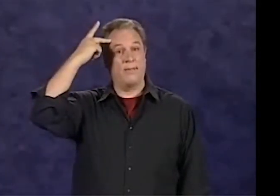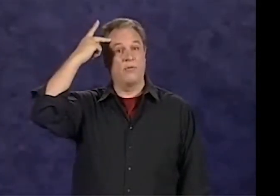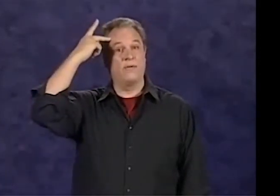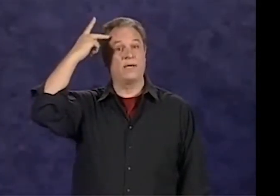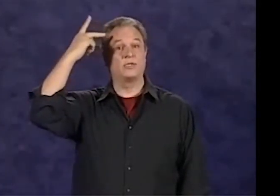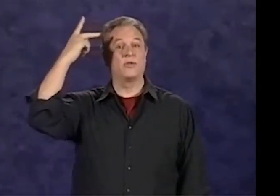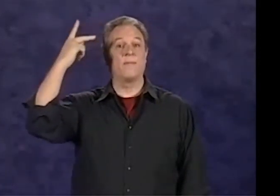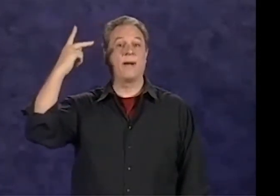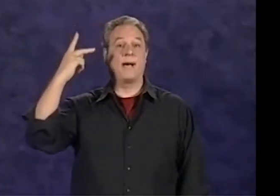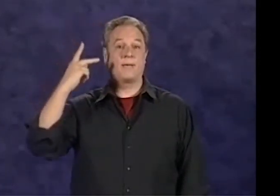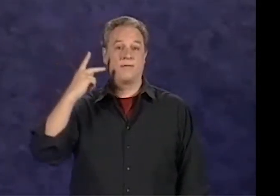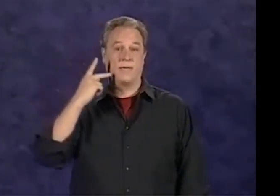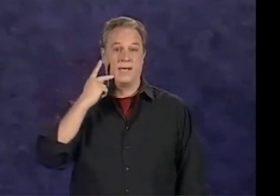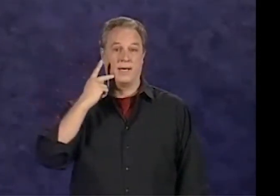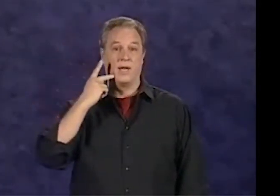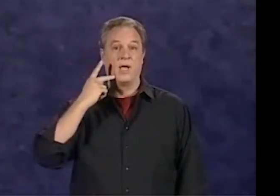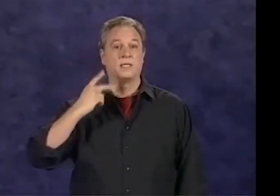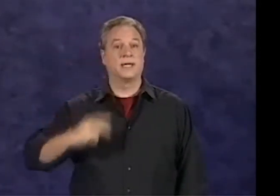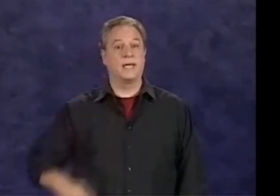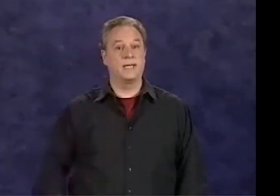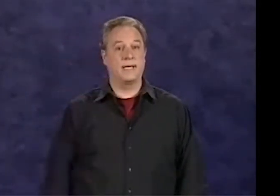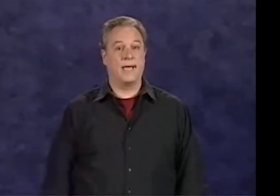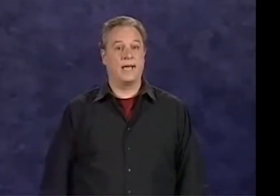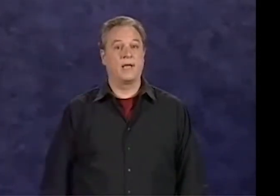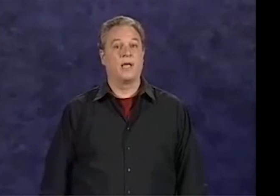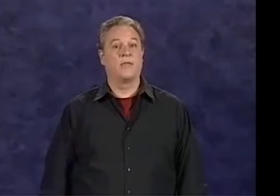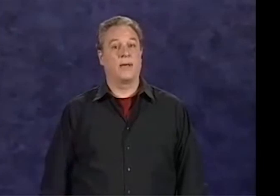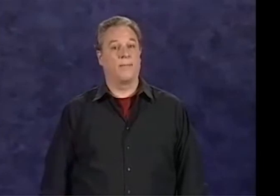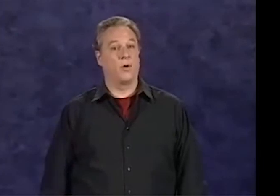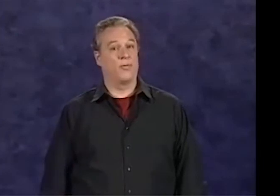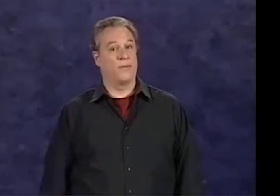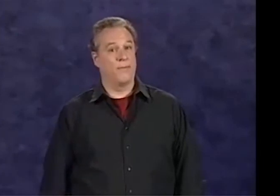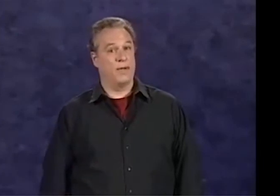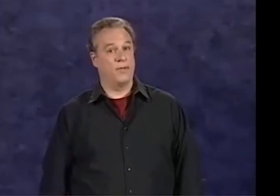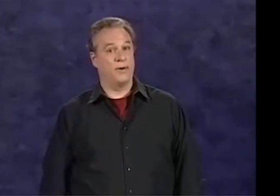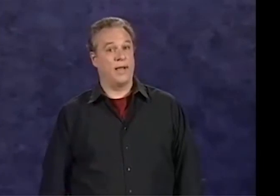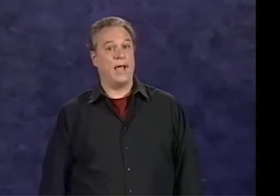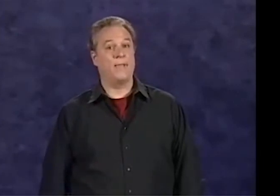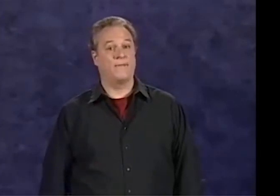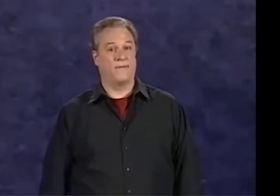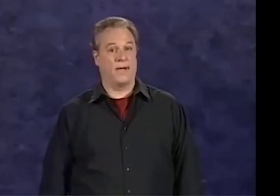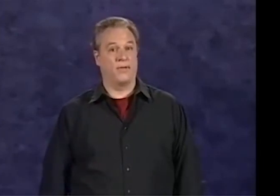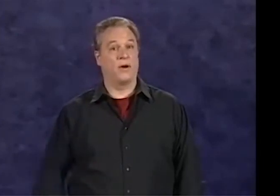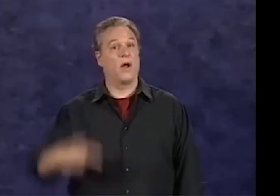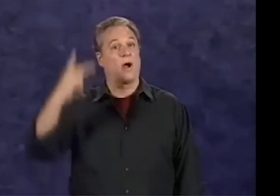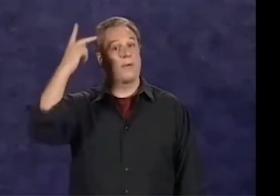head to indicate that both the mother and the father are parents.